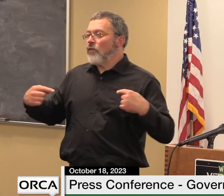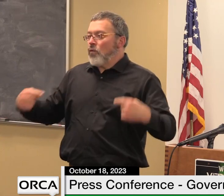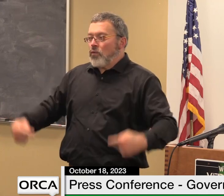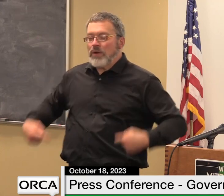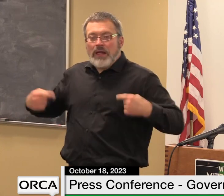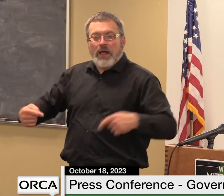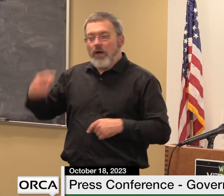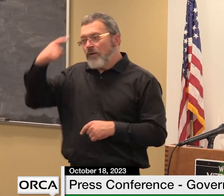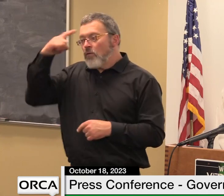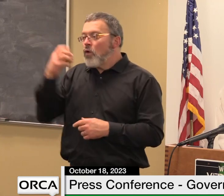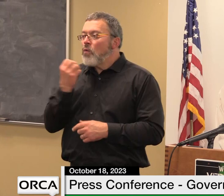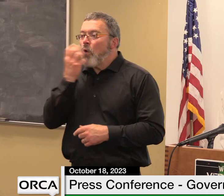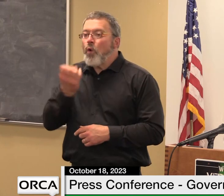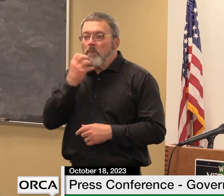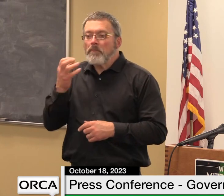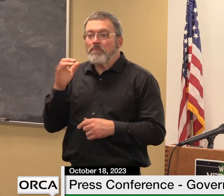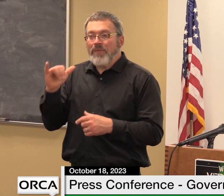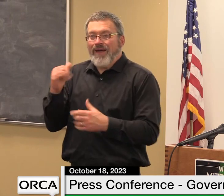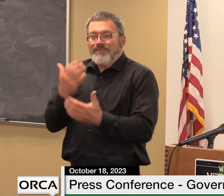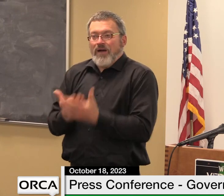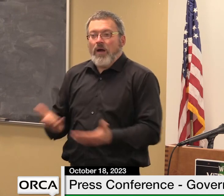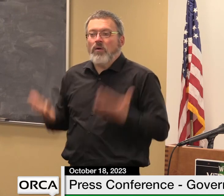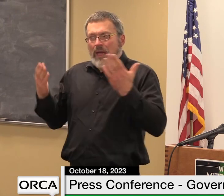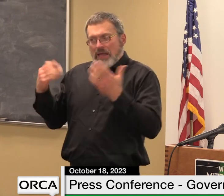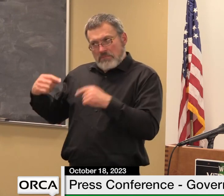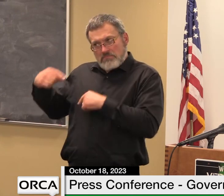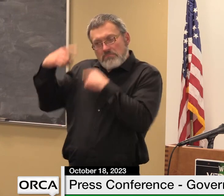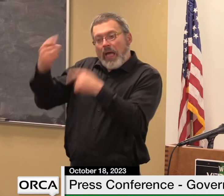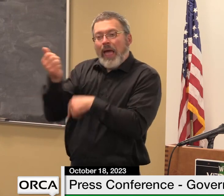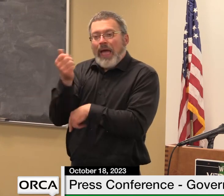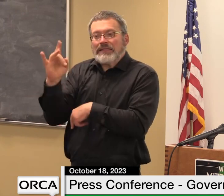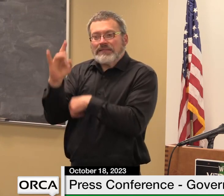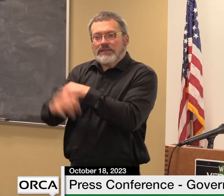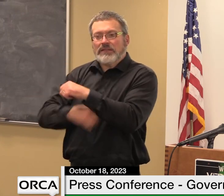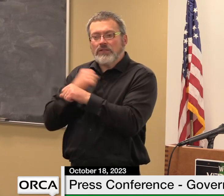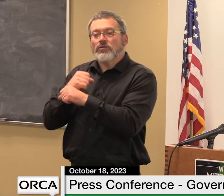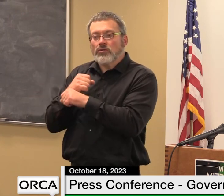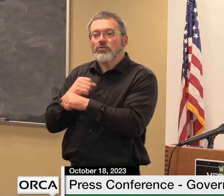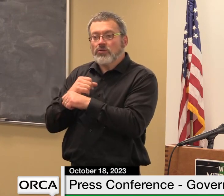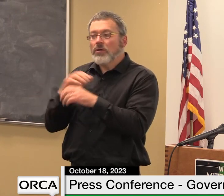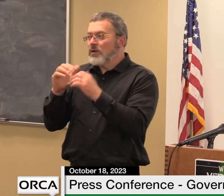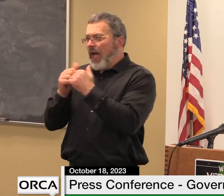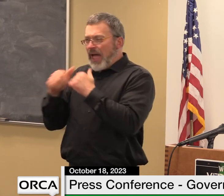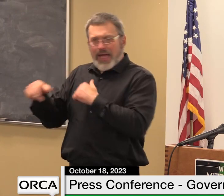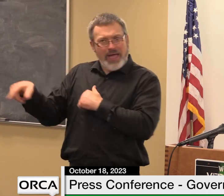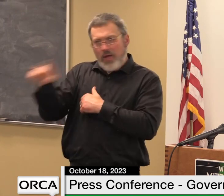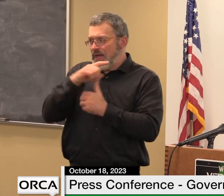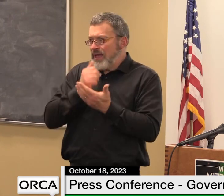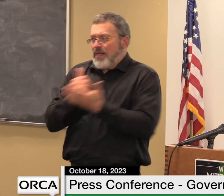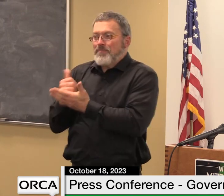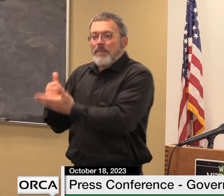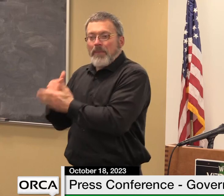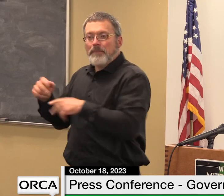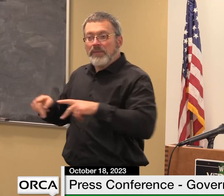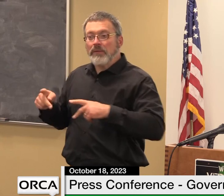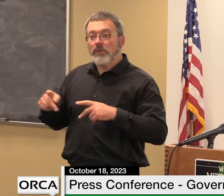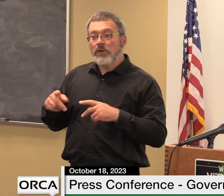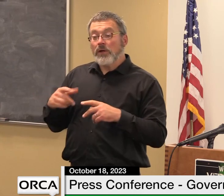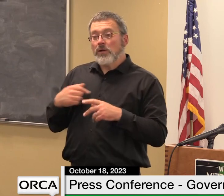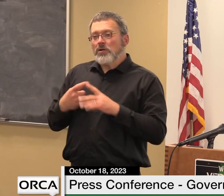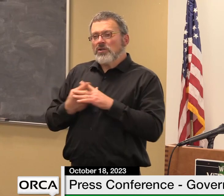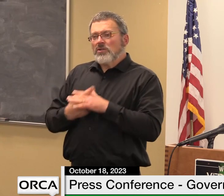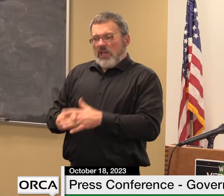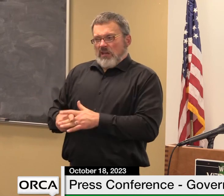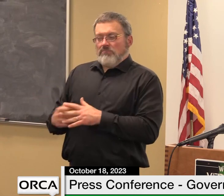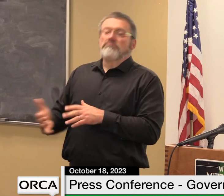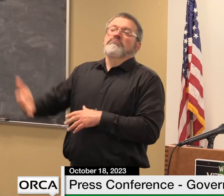its 18th year helping Vermonters in a number of ways. We started Wheels back in 2005